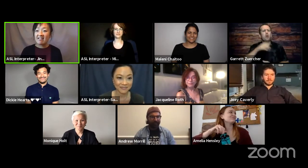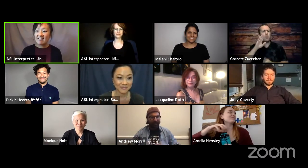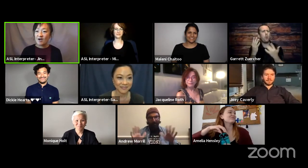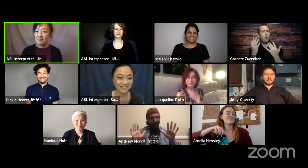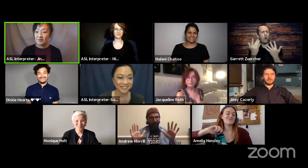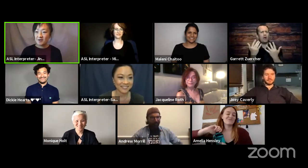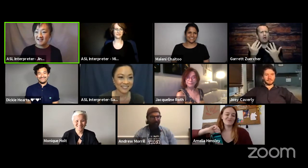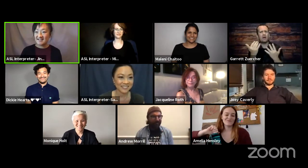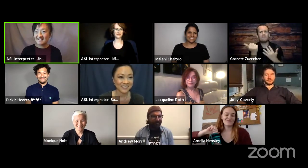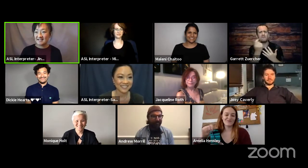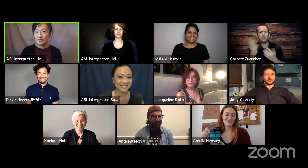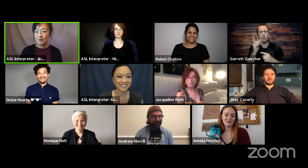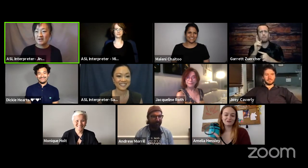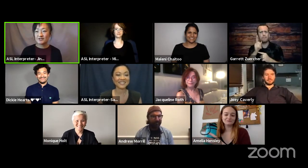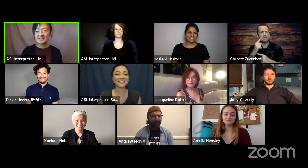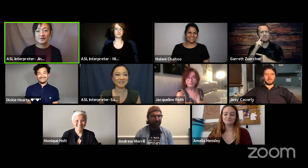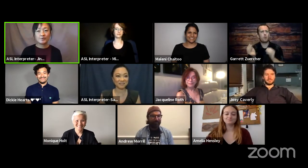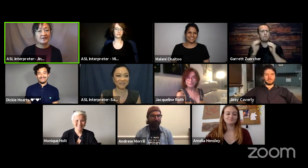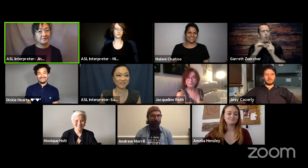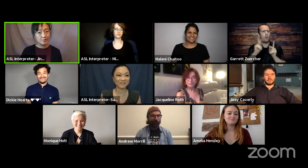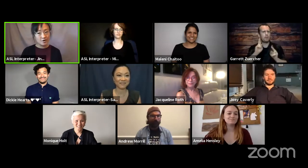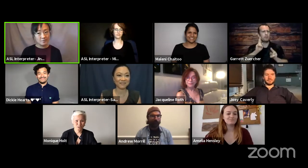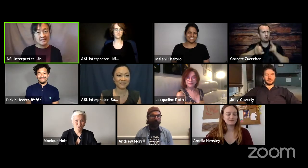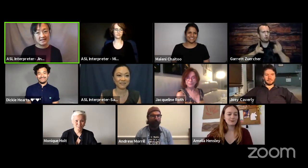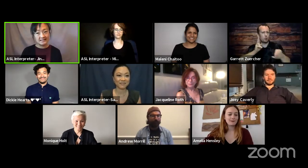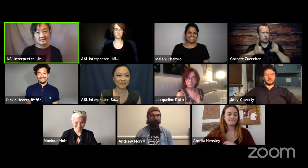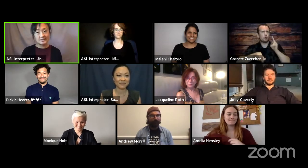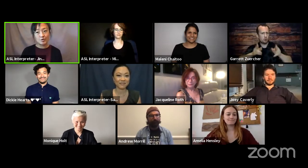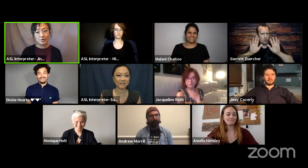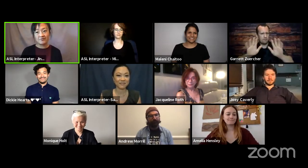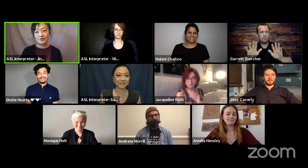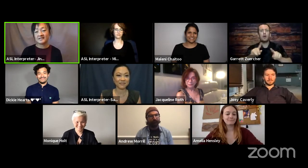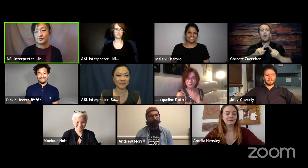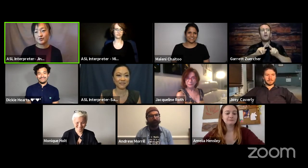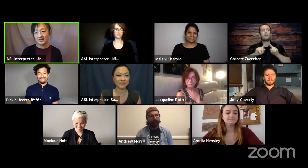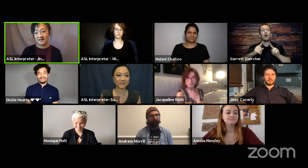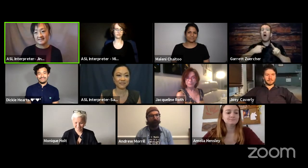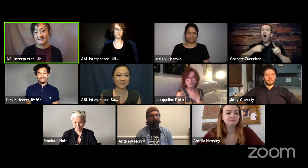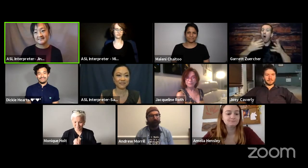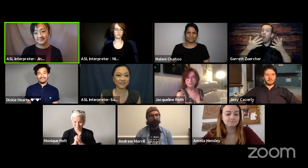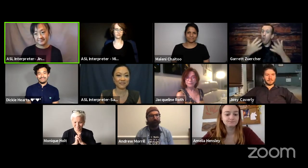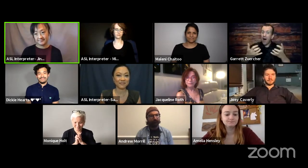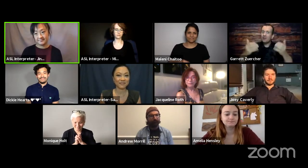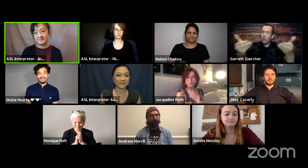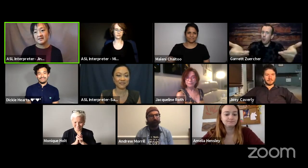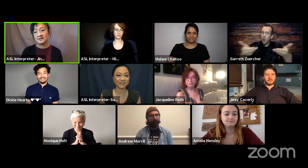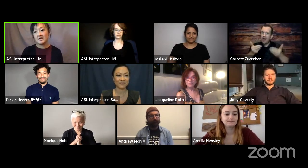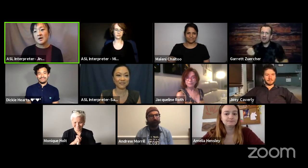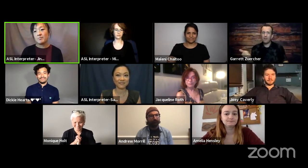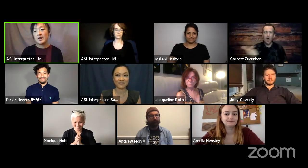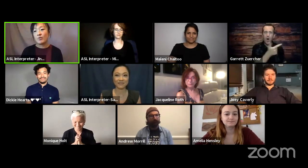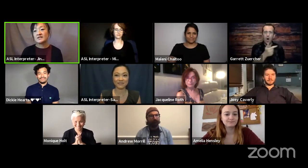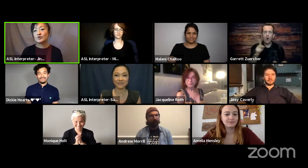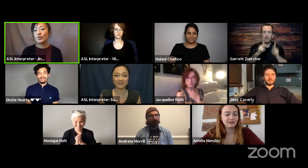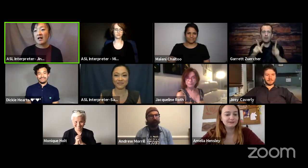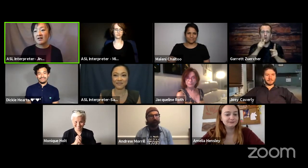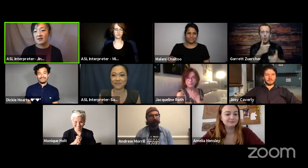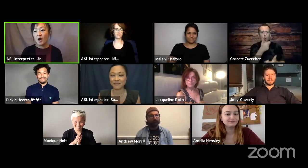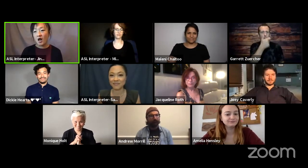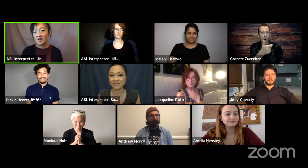Hello, everyone. We are just going to wait a few more minutes so more folks can join us. But I want to welcome all of